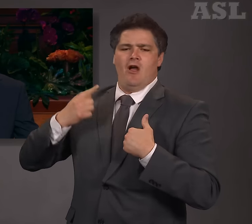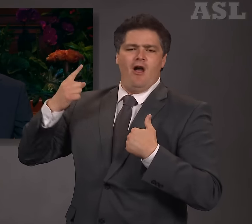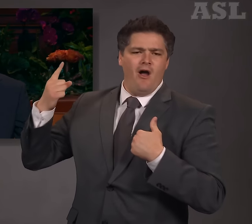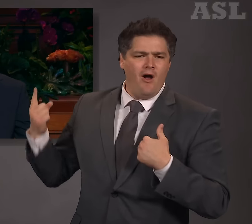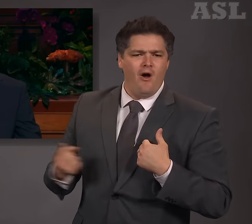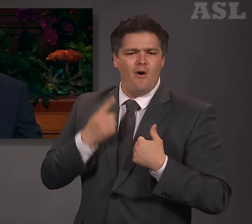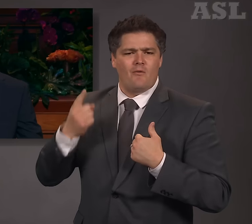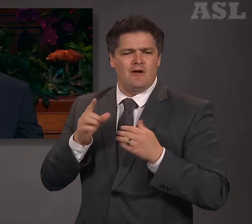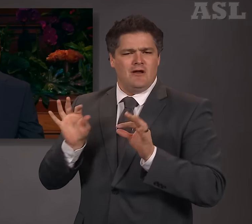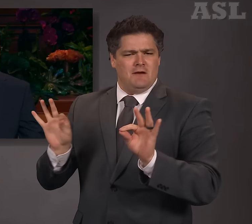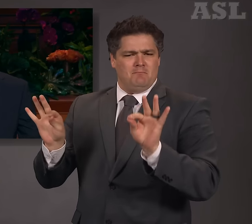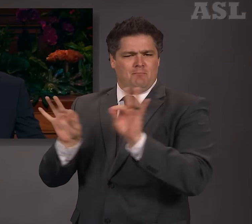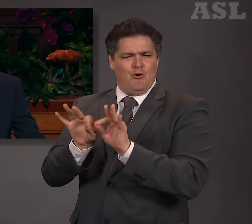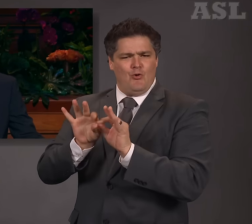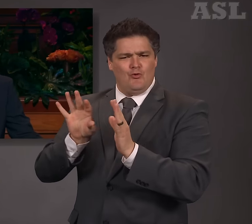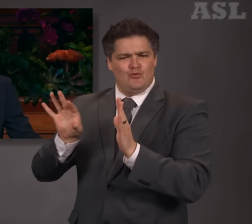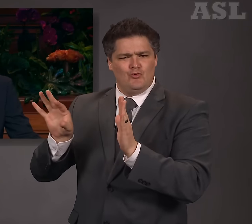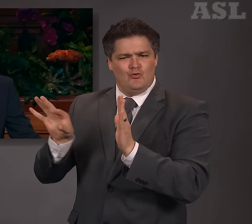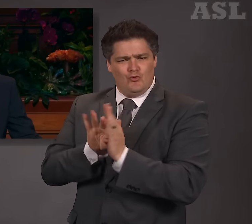evil.